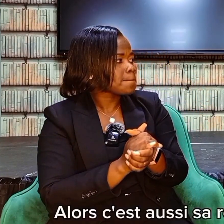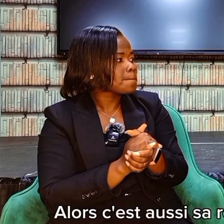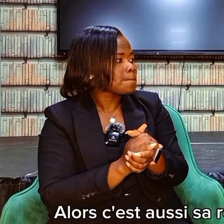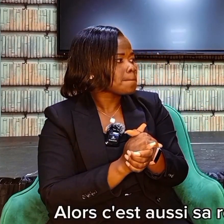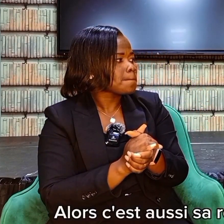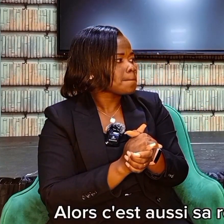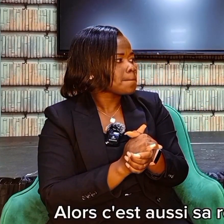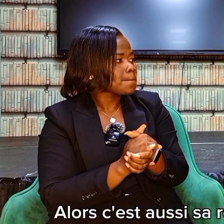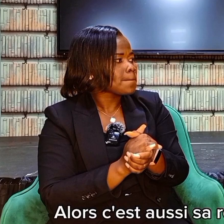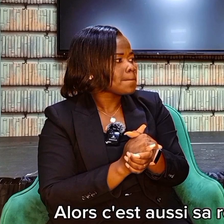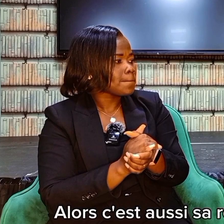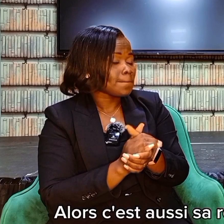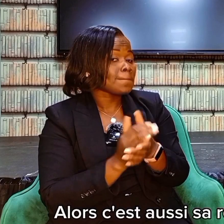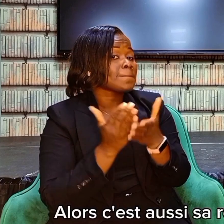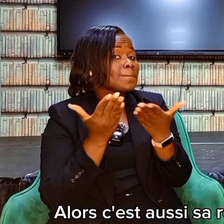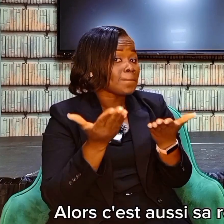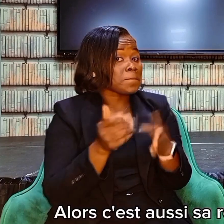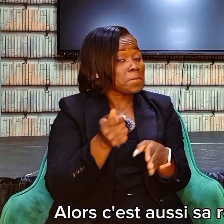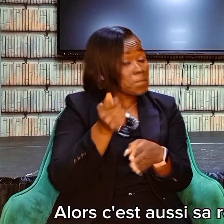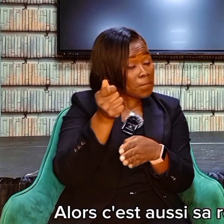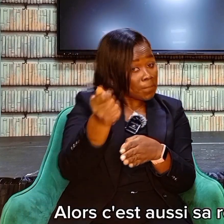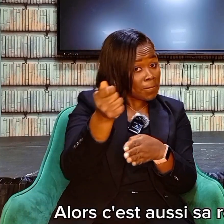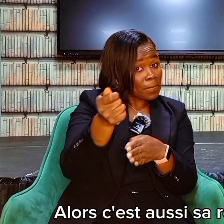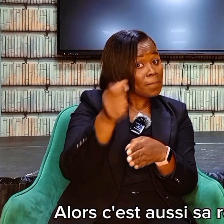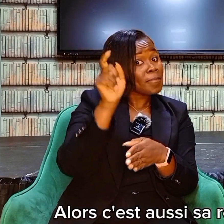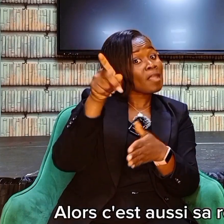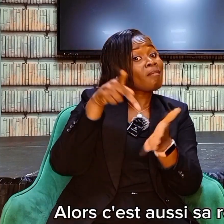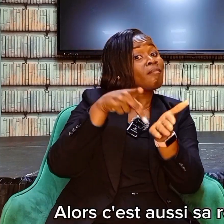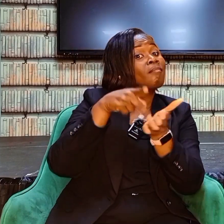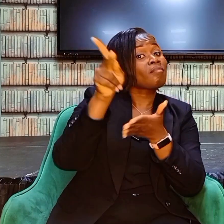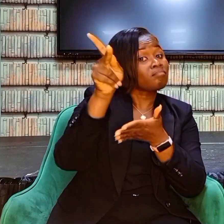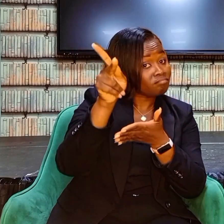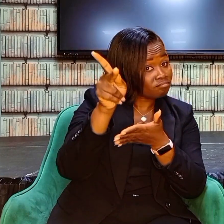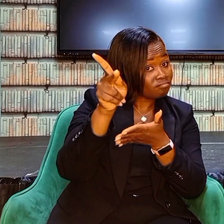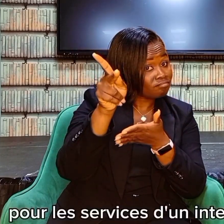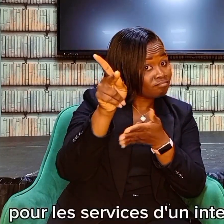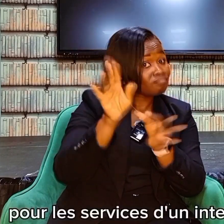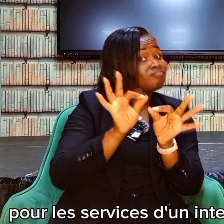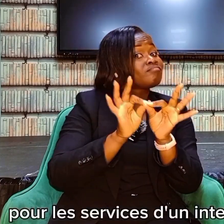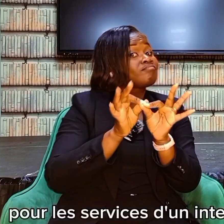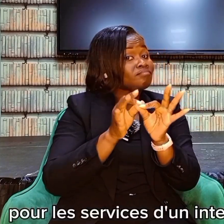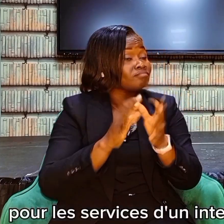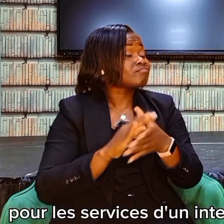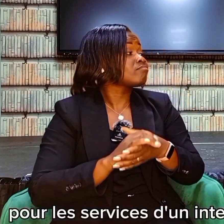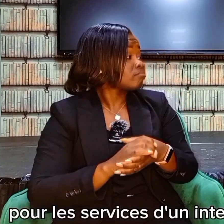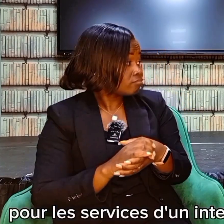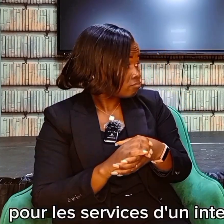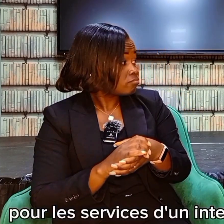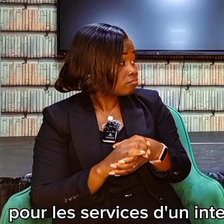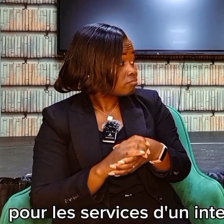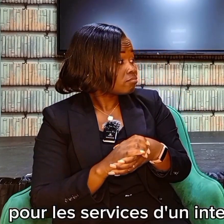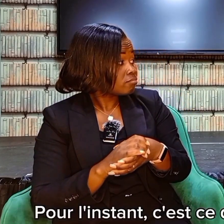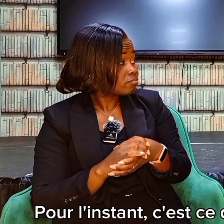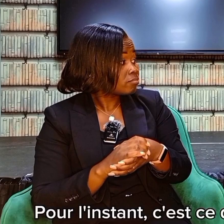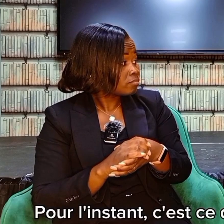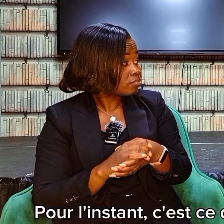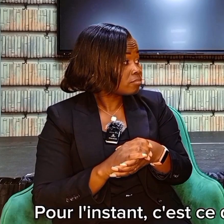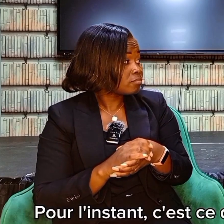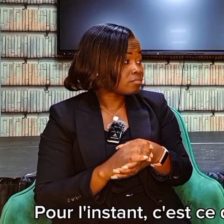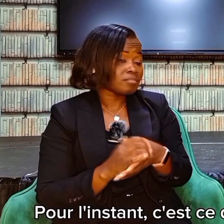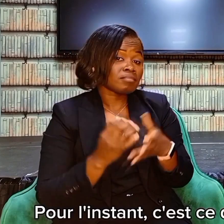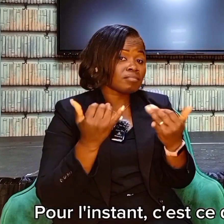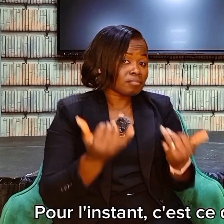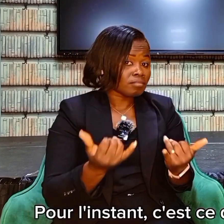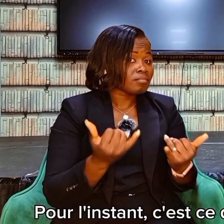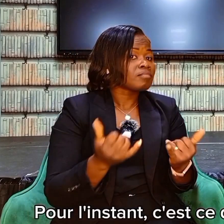Then it's also his responsibility to pay for the services of a sign language interpreter. As of now, that